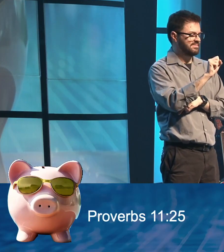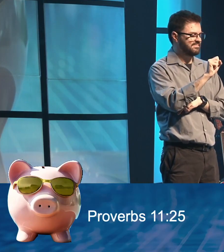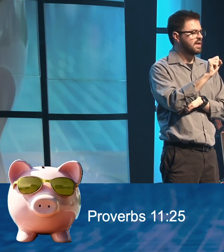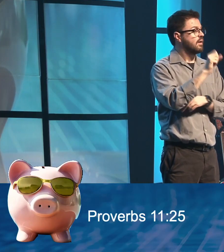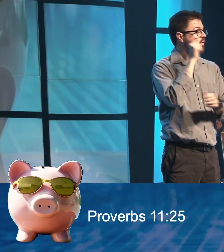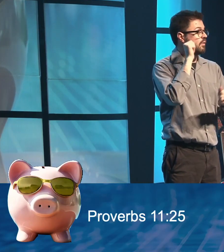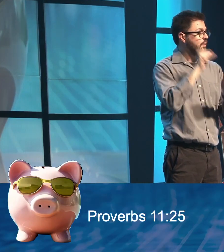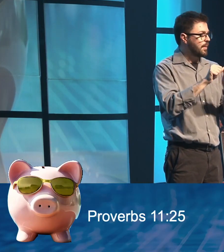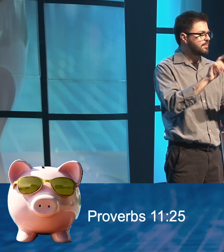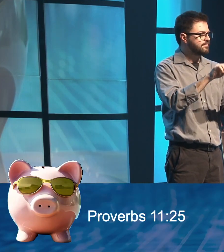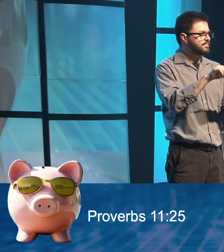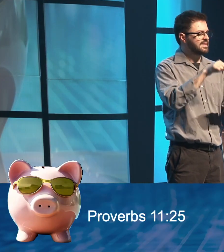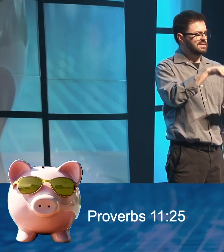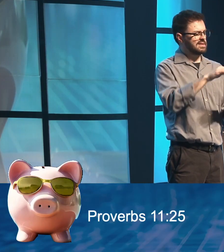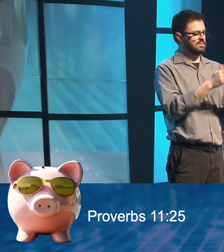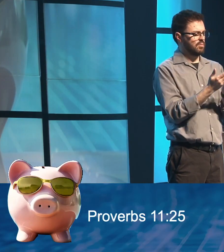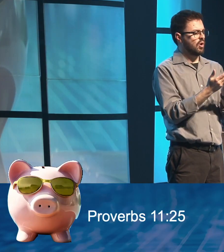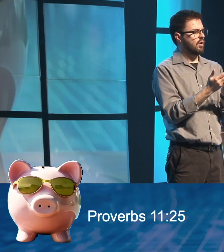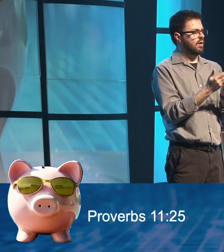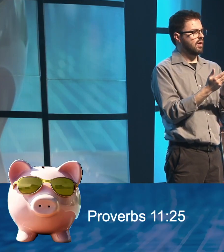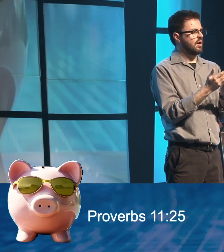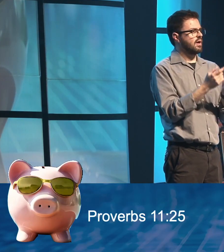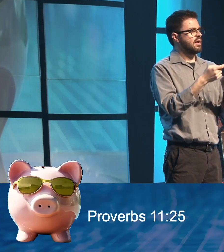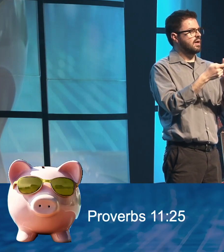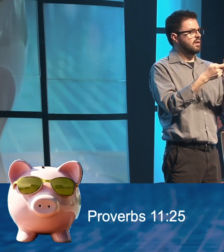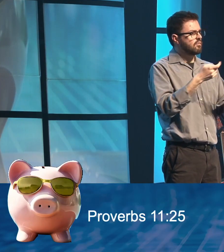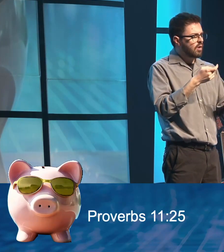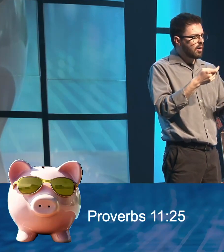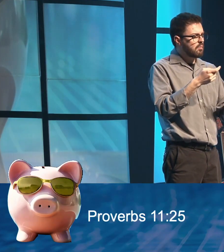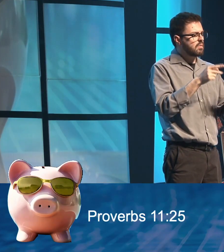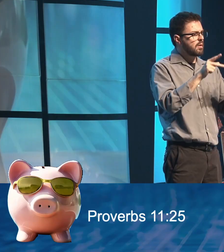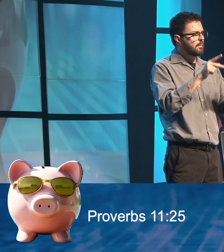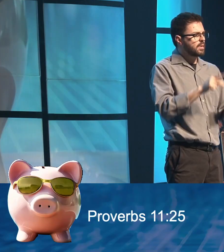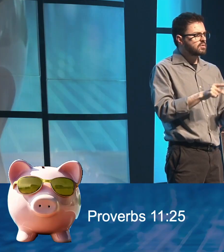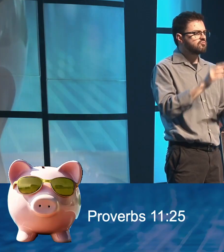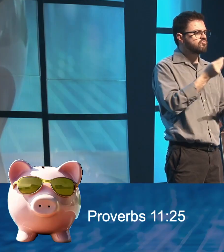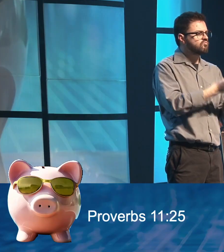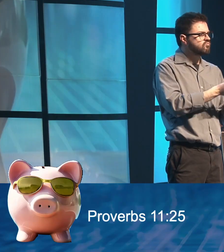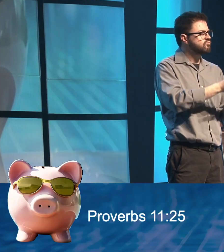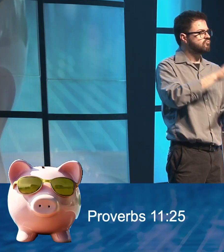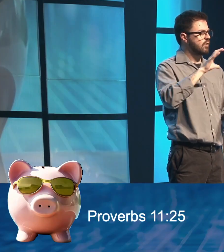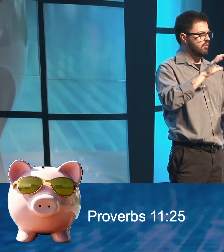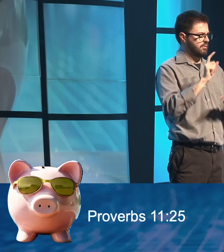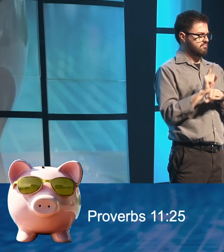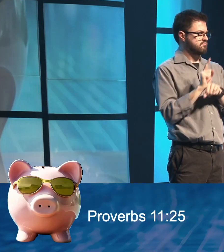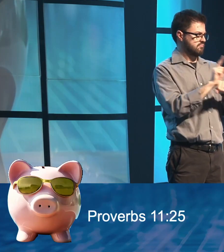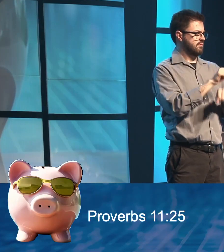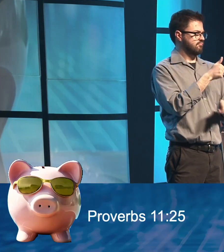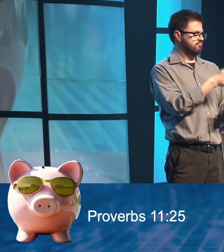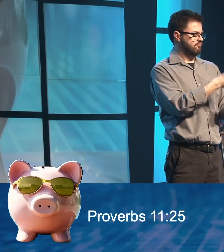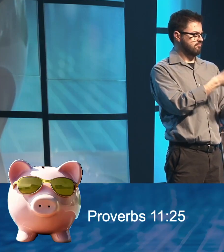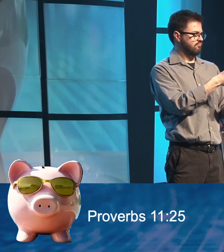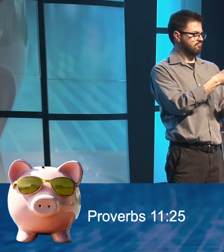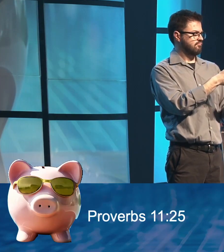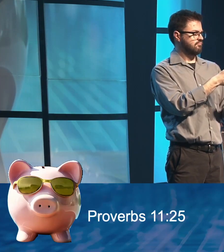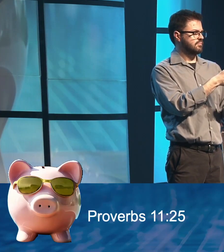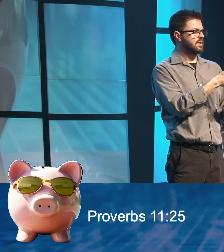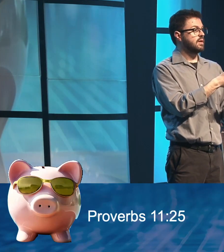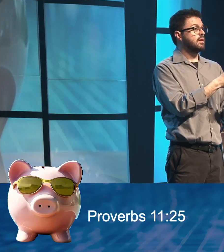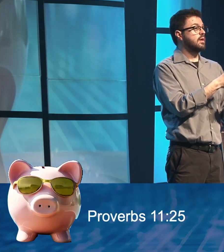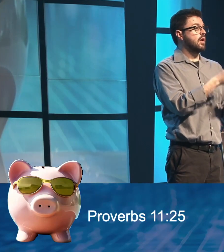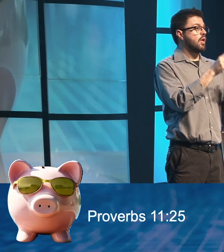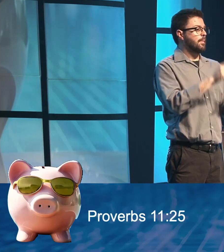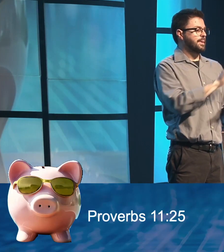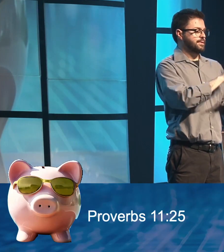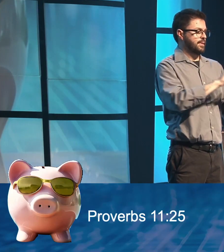very, very like wealthy, privileged class. So the writer of Proverbs is writing primarily to people who